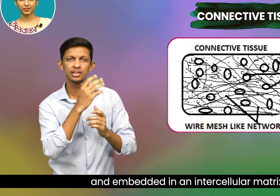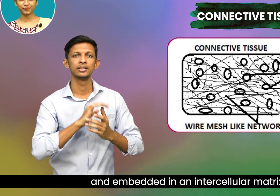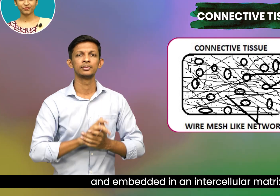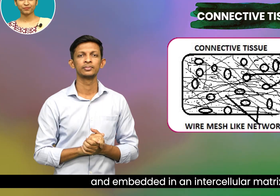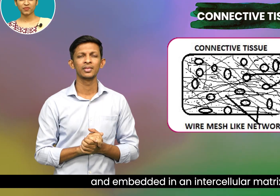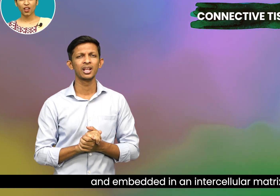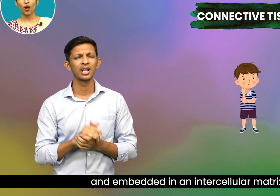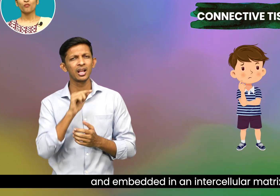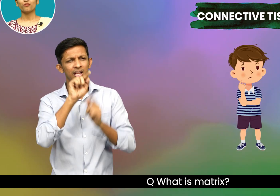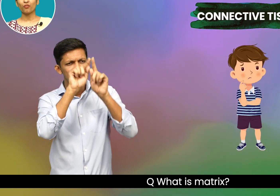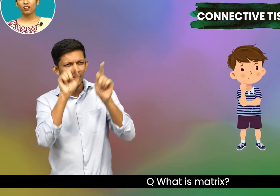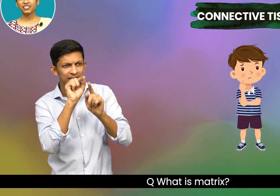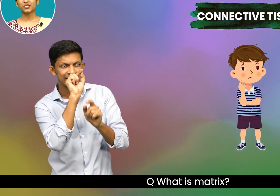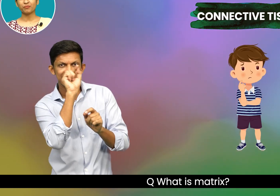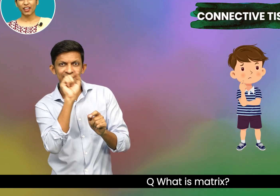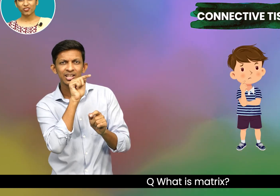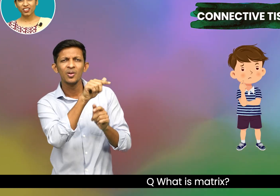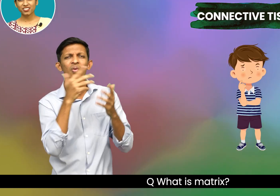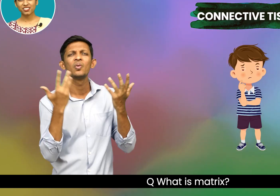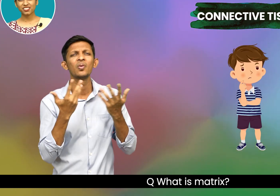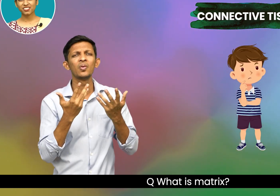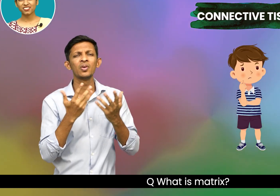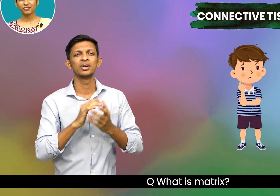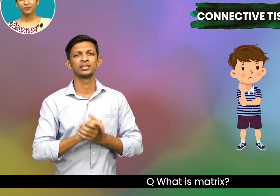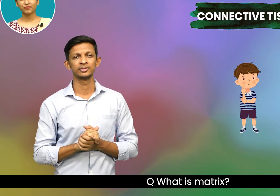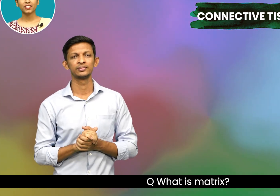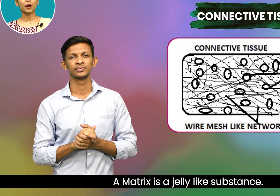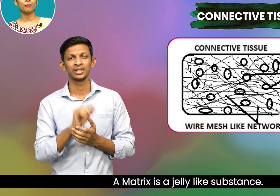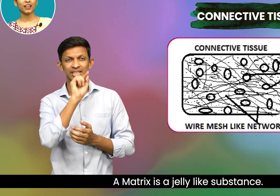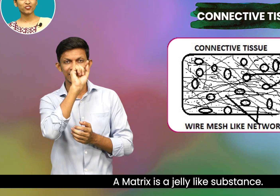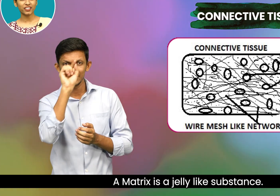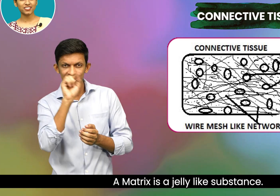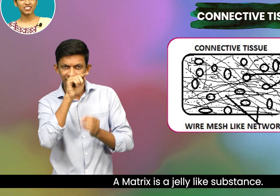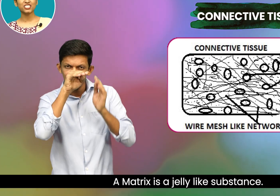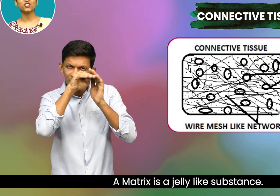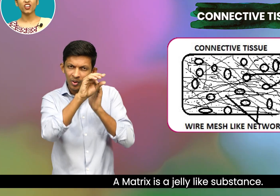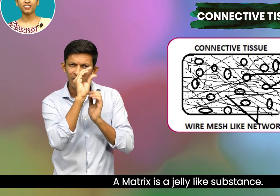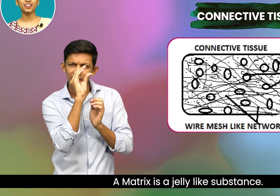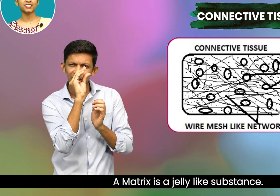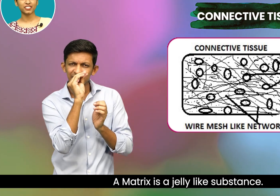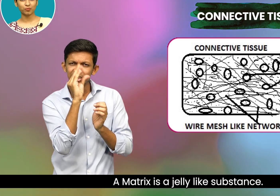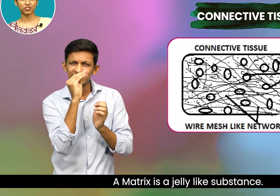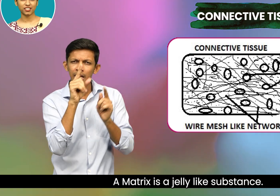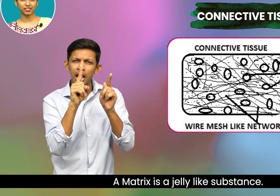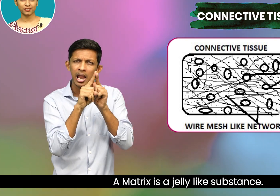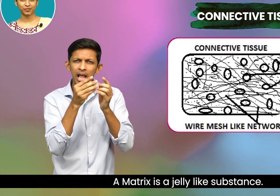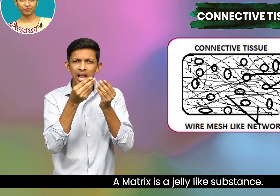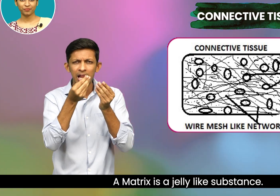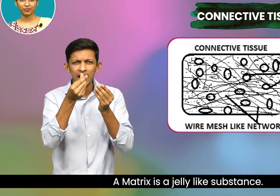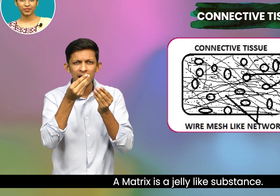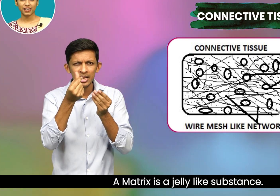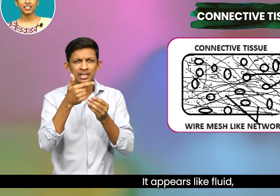matrix. What is matrix? A matrix is jelly-like